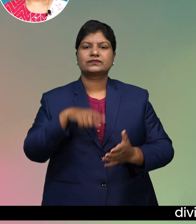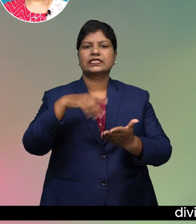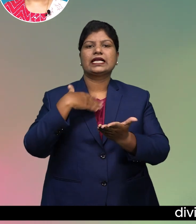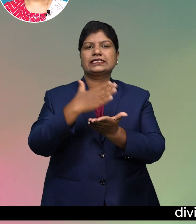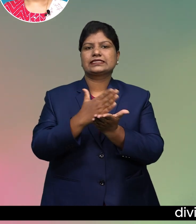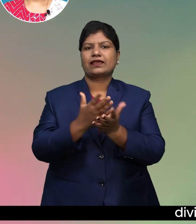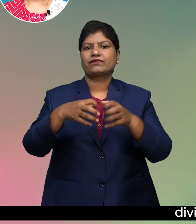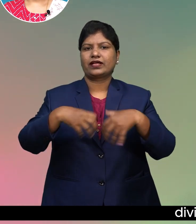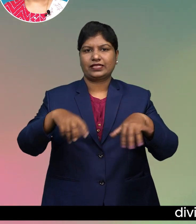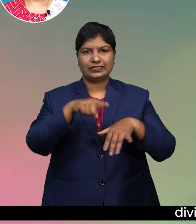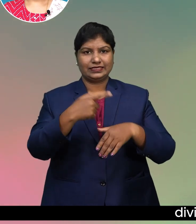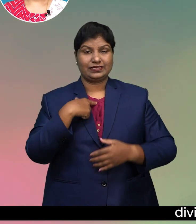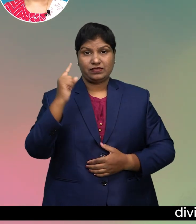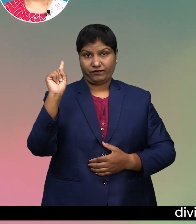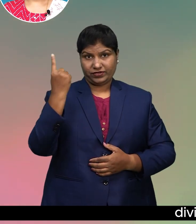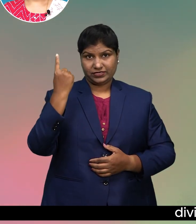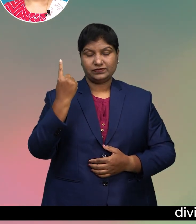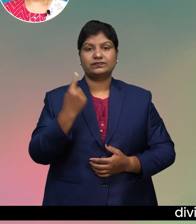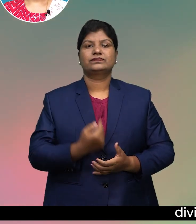divided into primary,